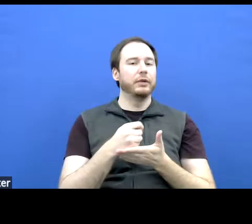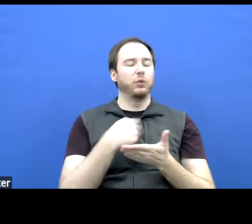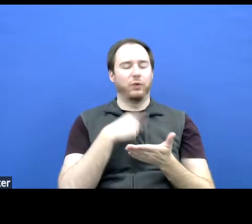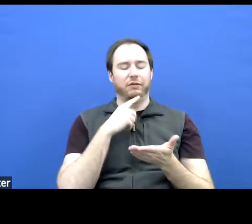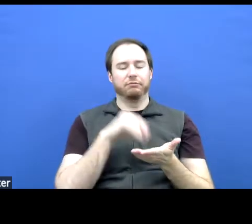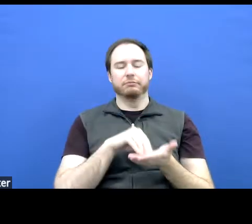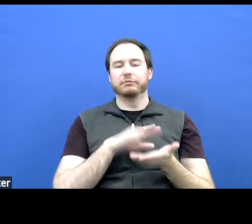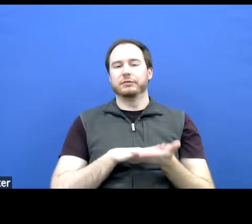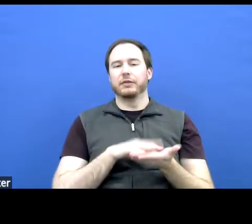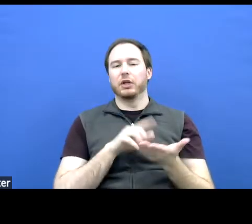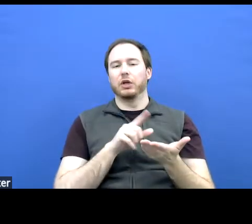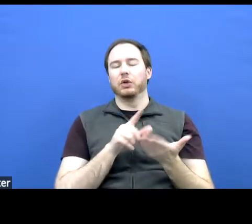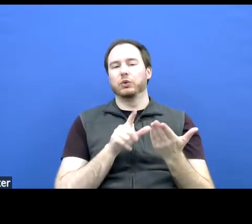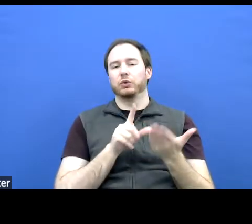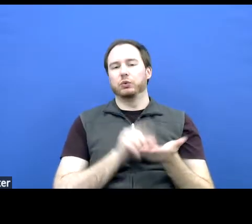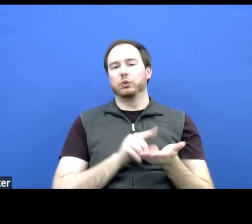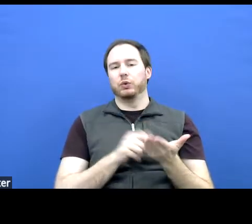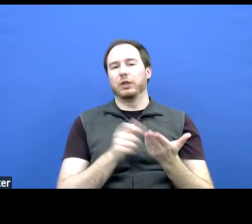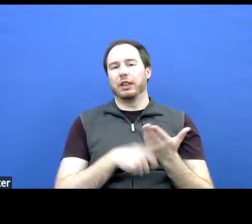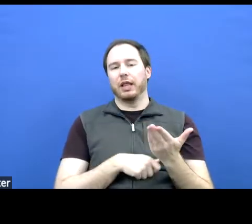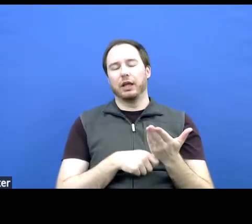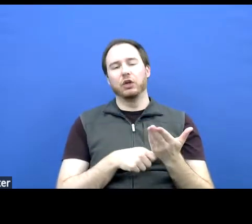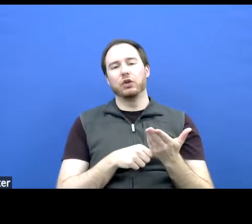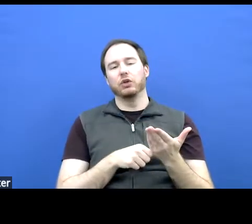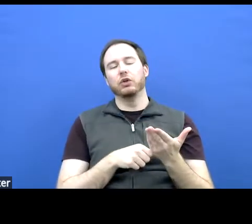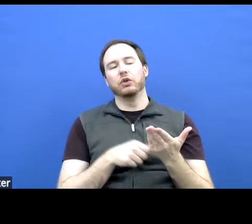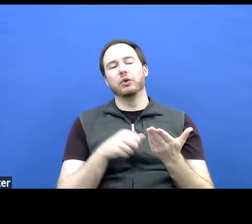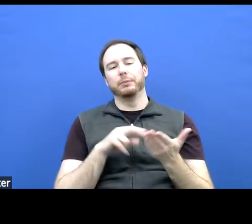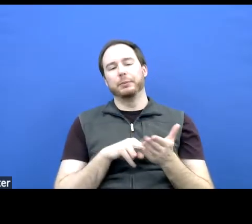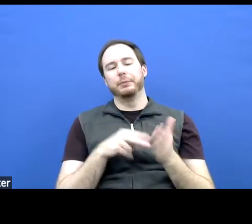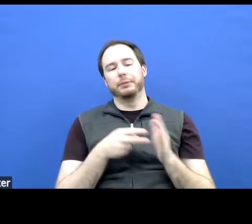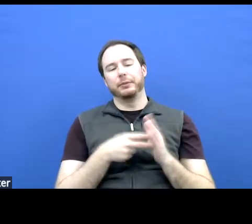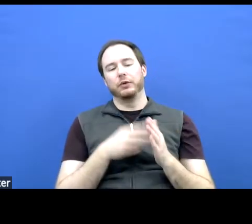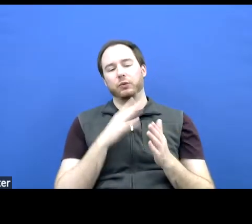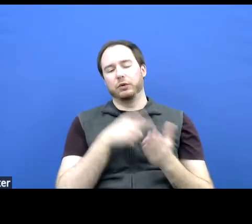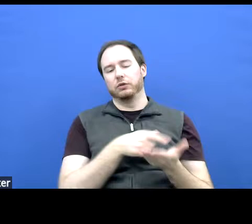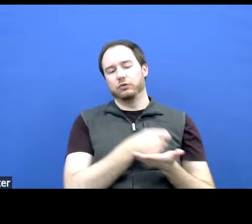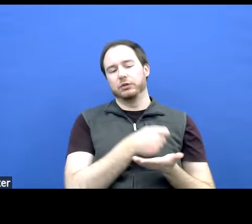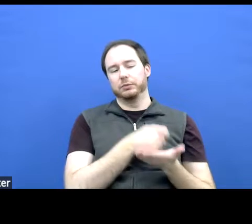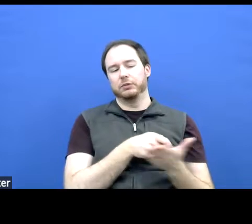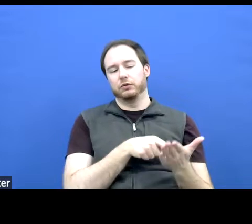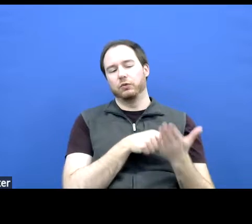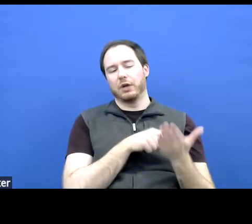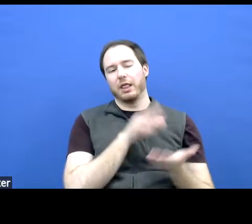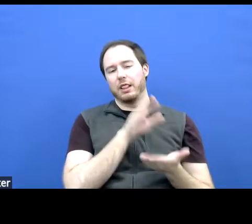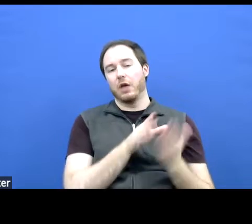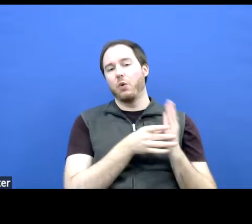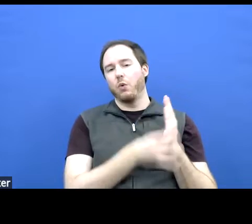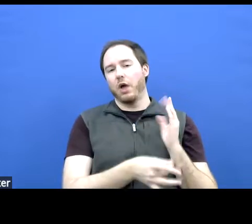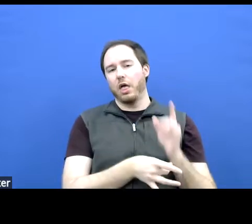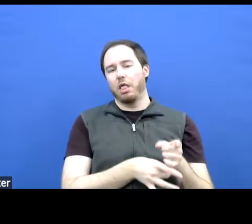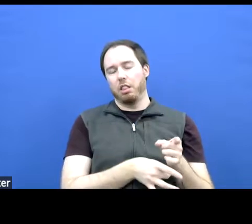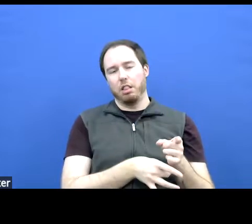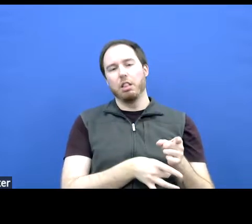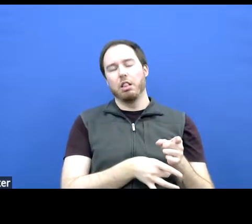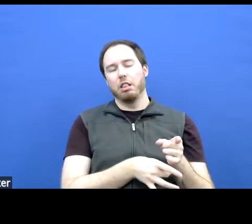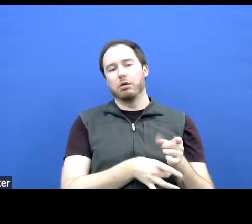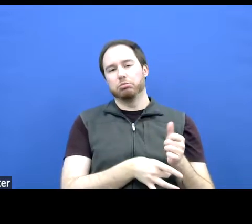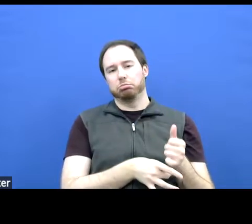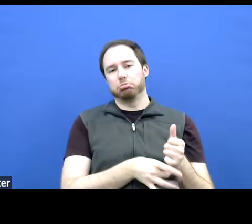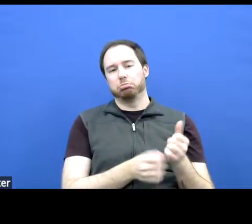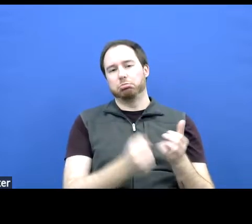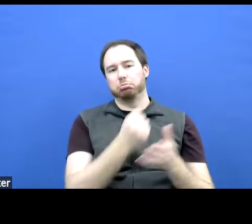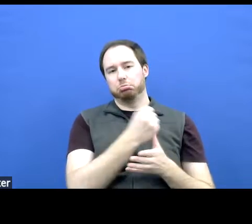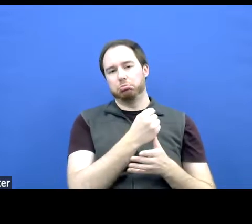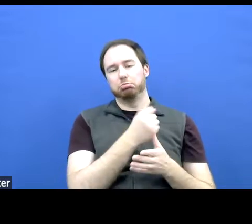newsletter. They'll probably do the treatments that require less oil. and therefore will